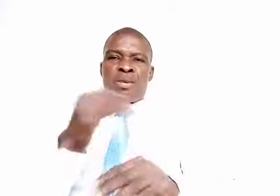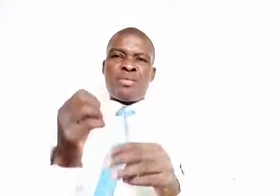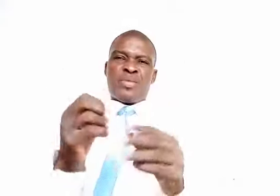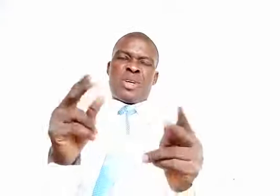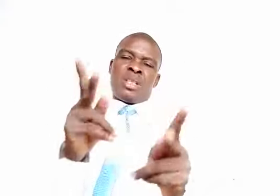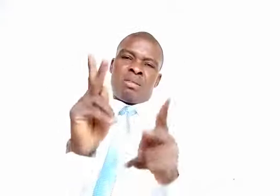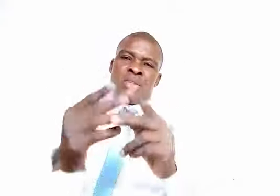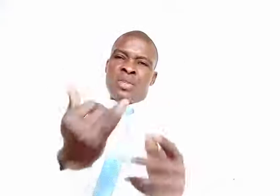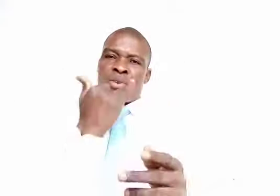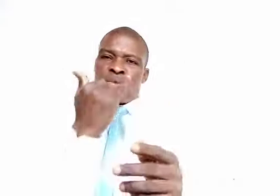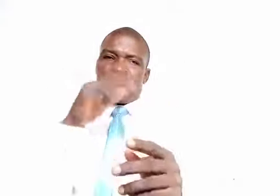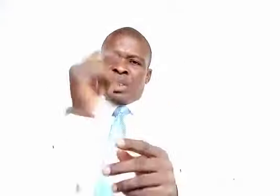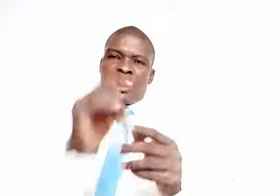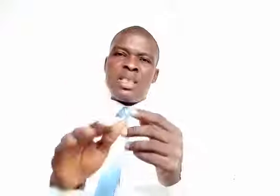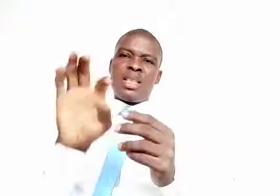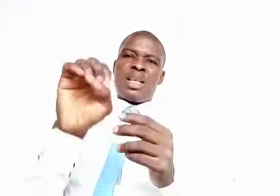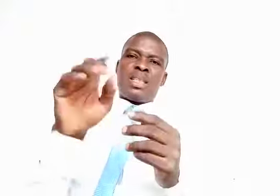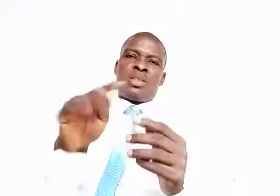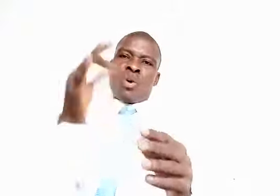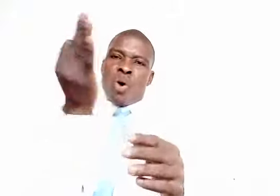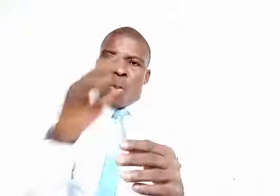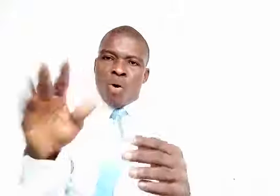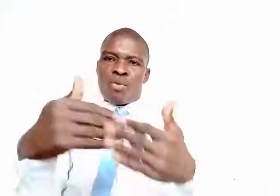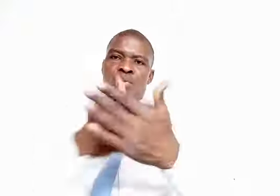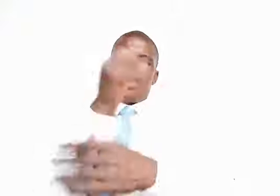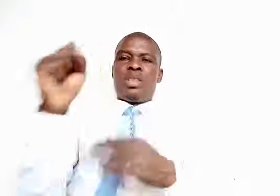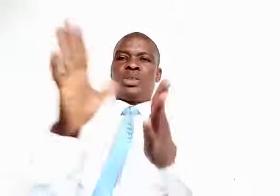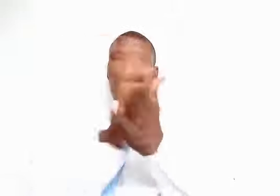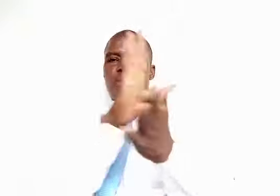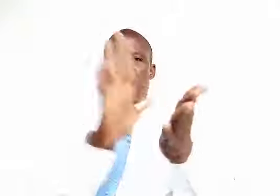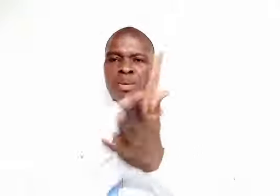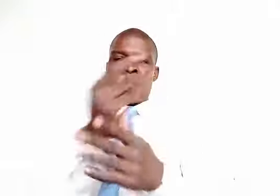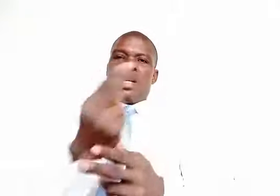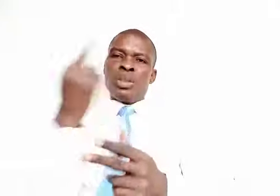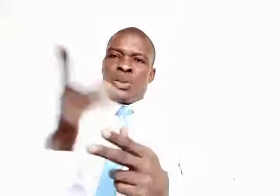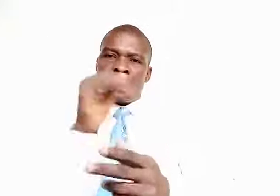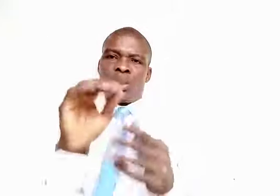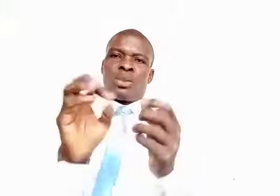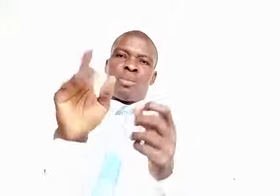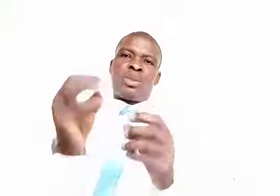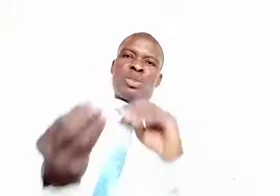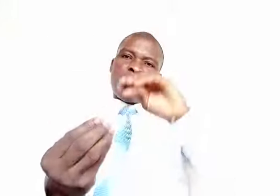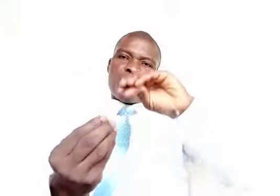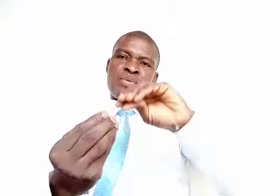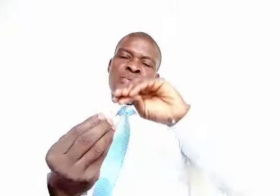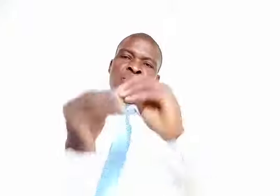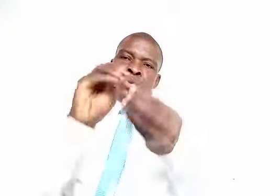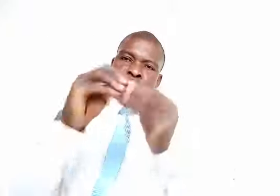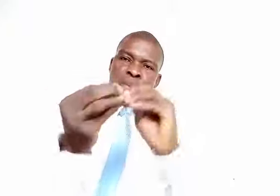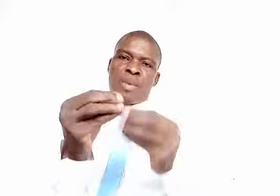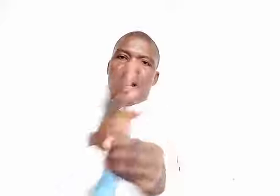of newspaper used a combination of digits and words to show large